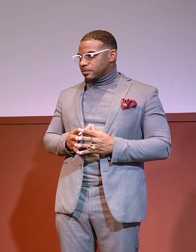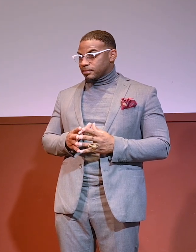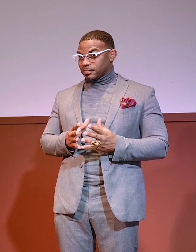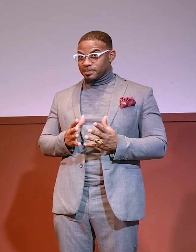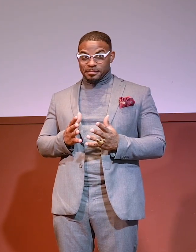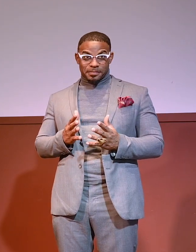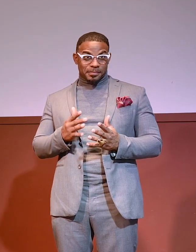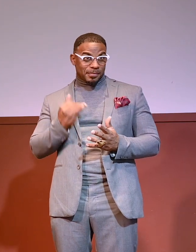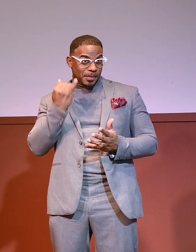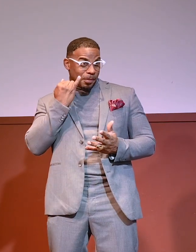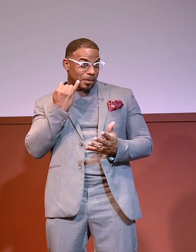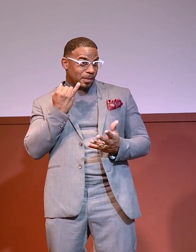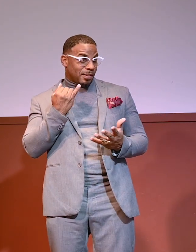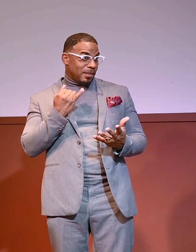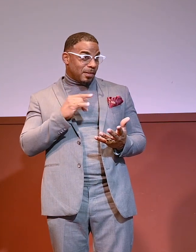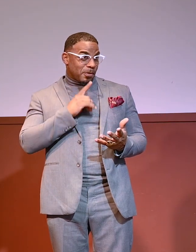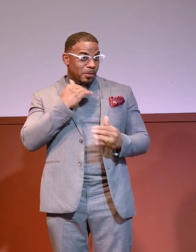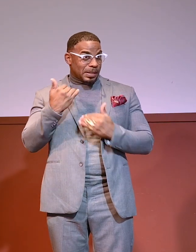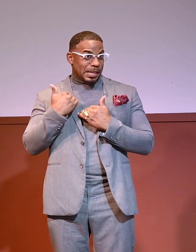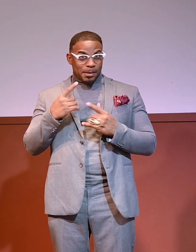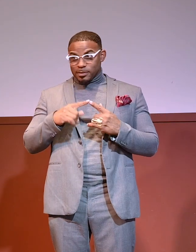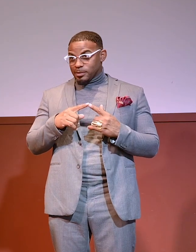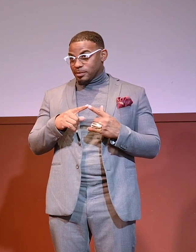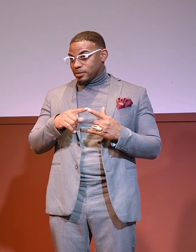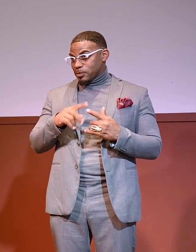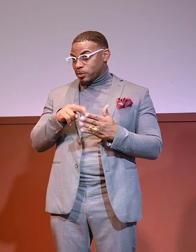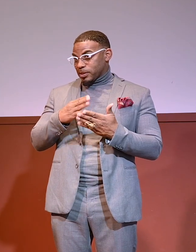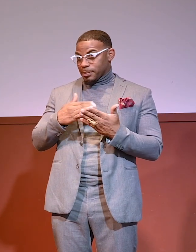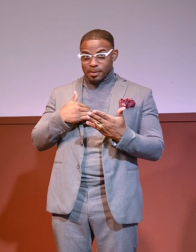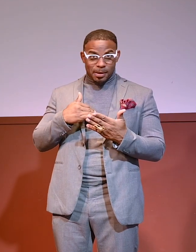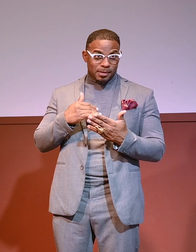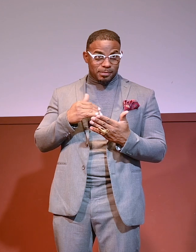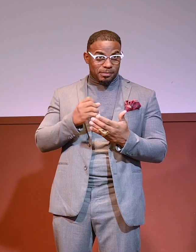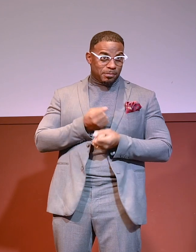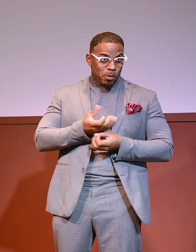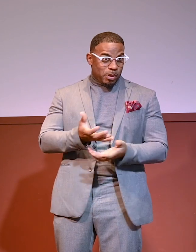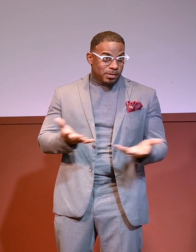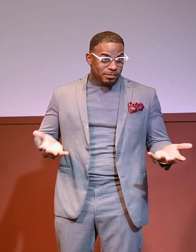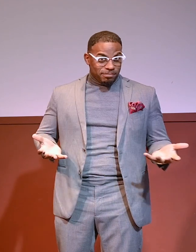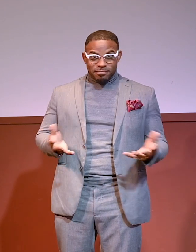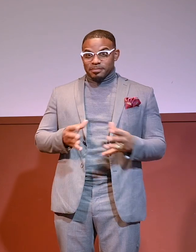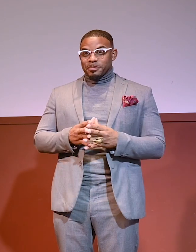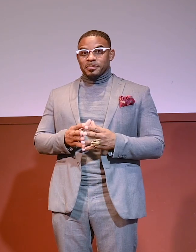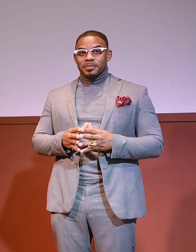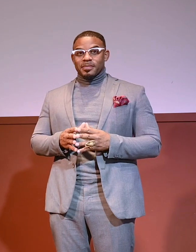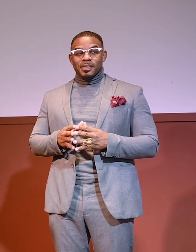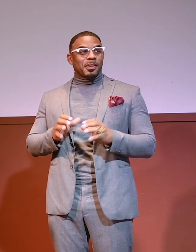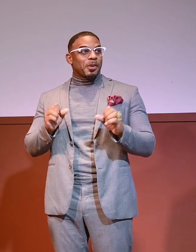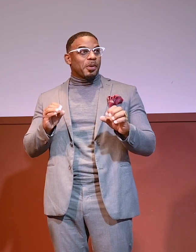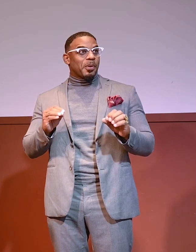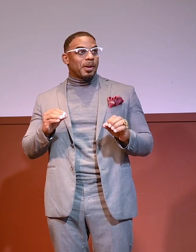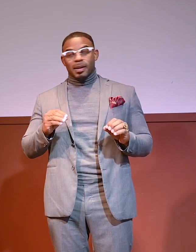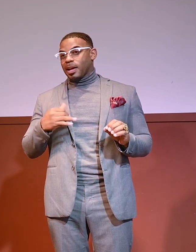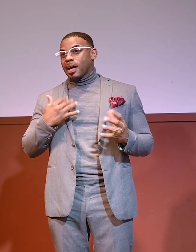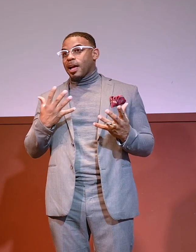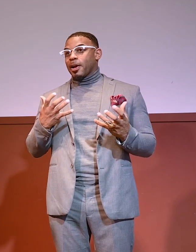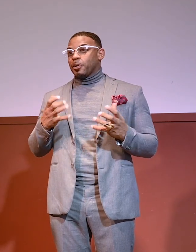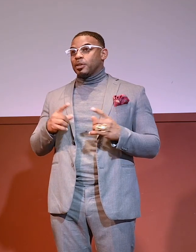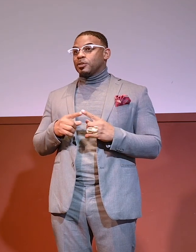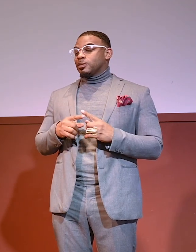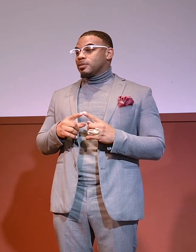So I suppose what my real job is to read you some of my works, my poetry. So I'd like